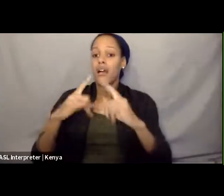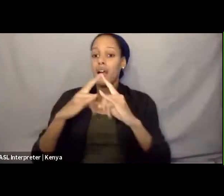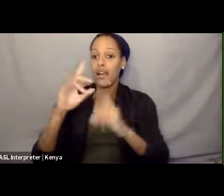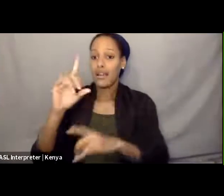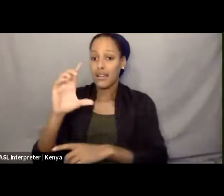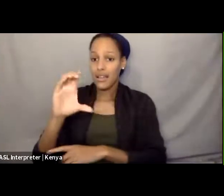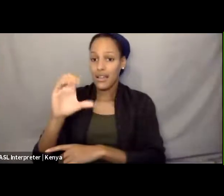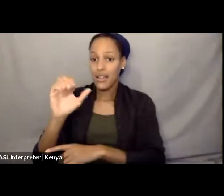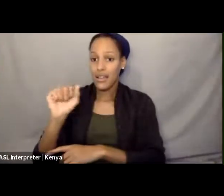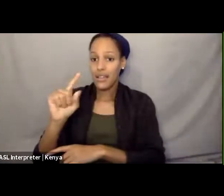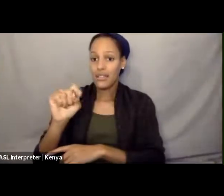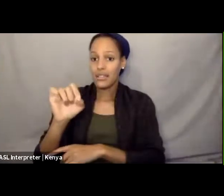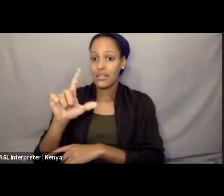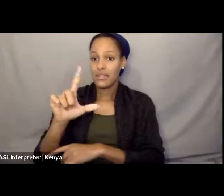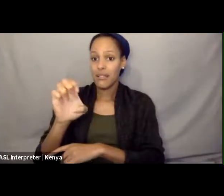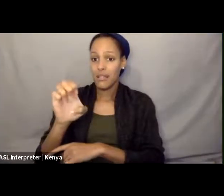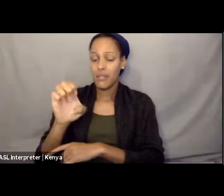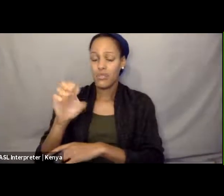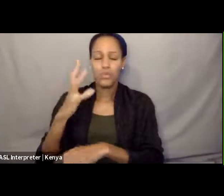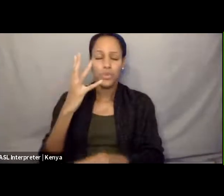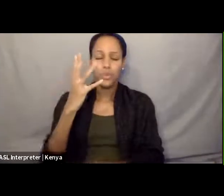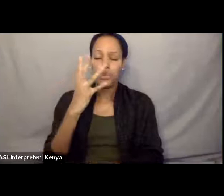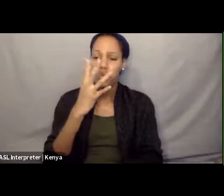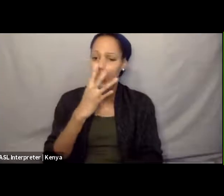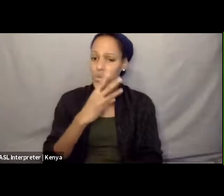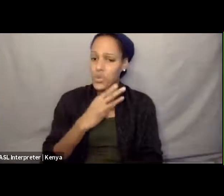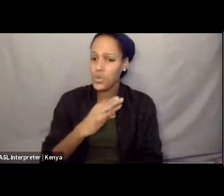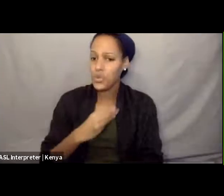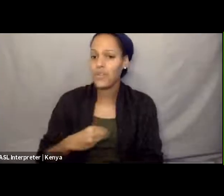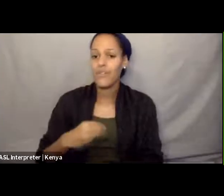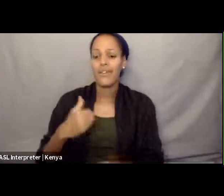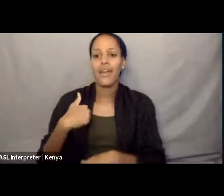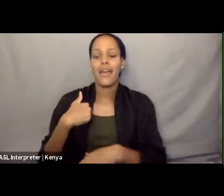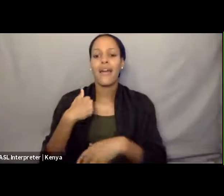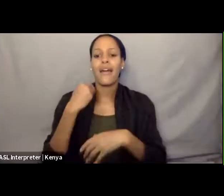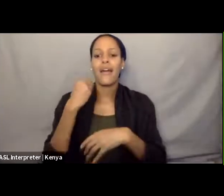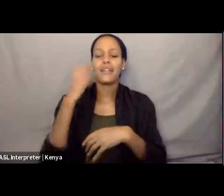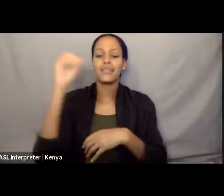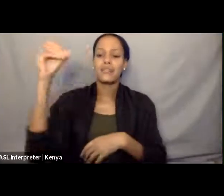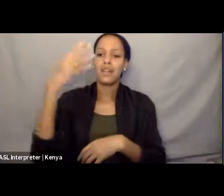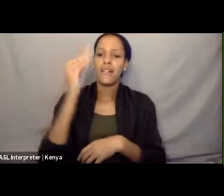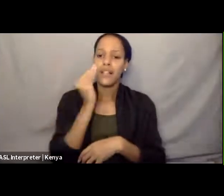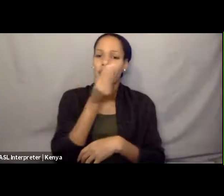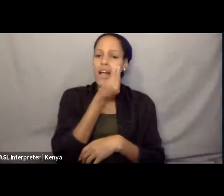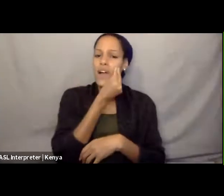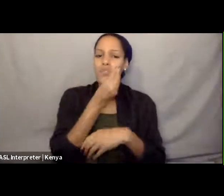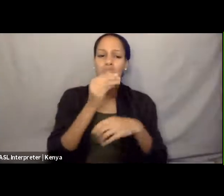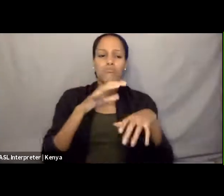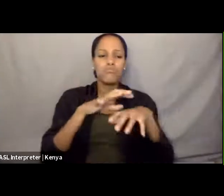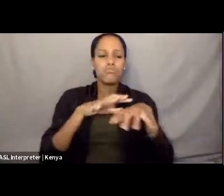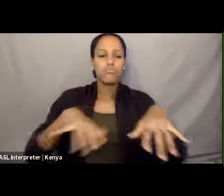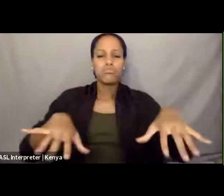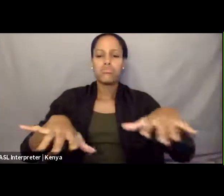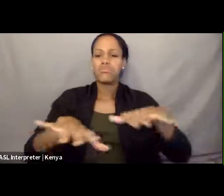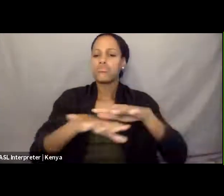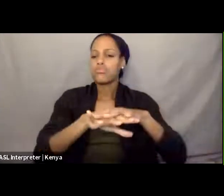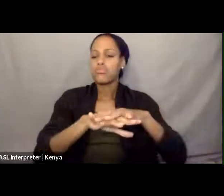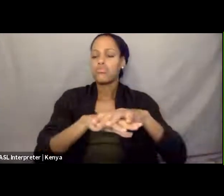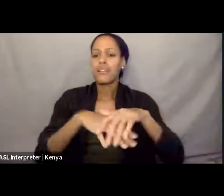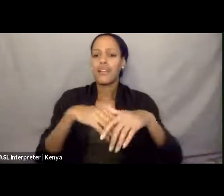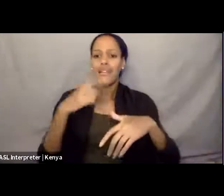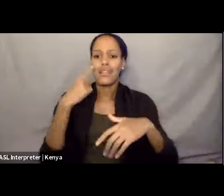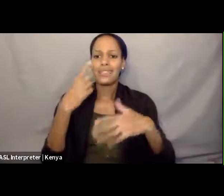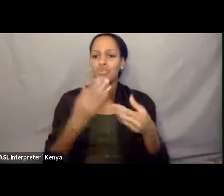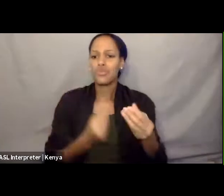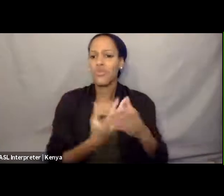and it was beautiful, and there were like sunflower seeds all over the place. And I guess in that part of Italy, like fennel just like grows on the side